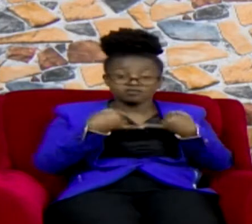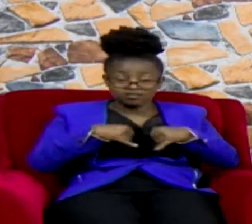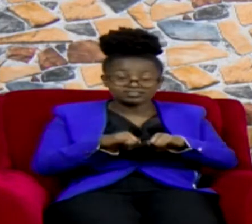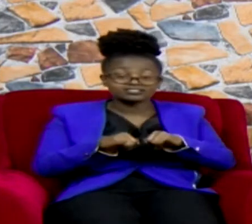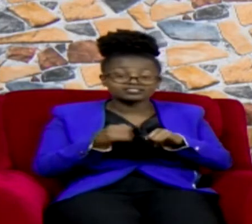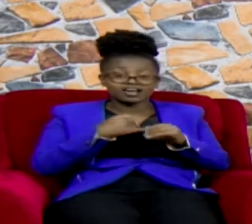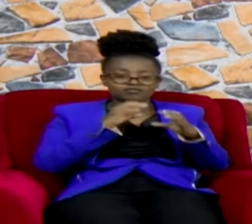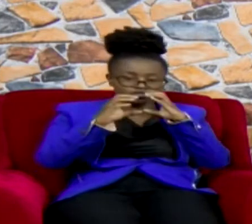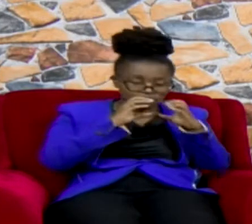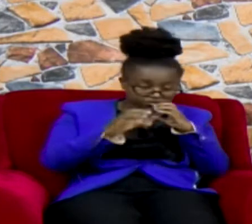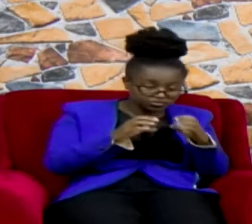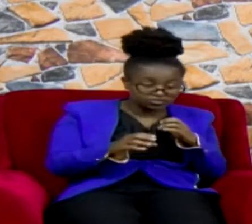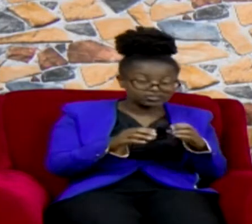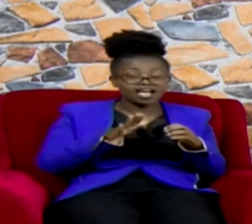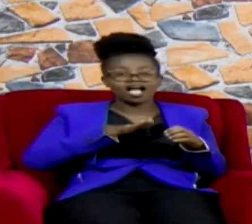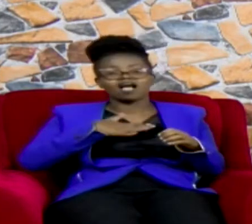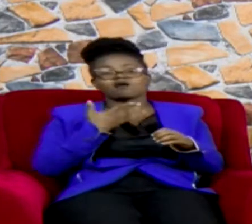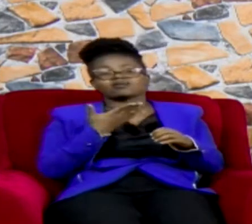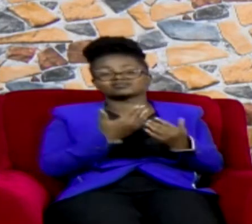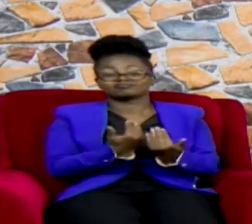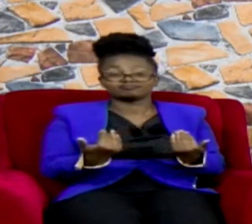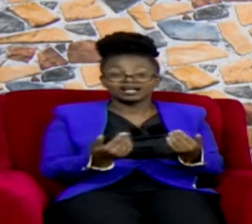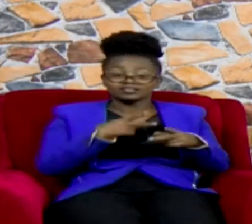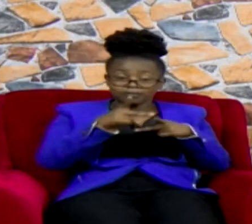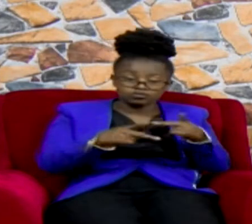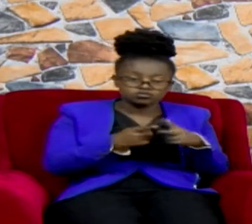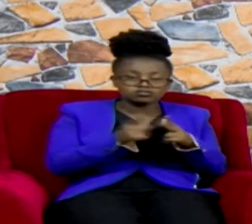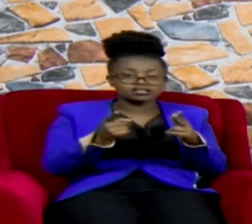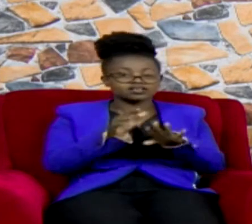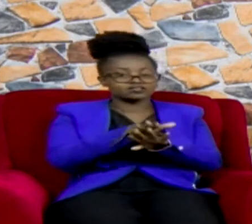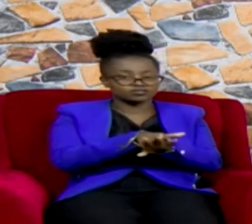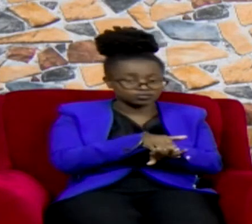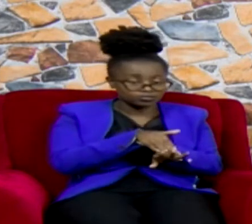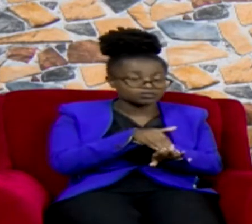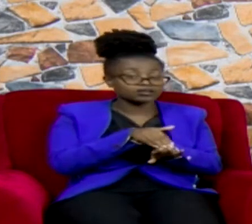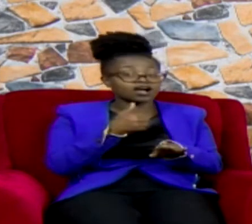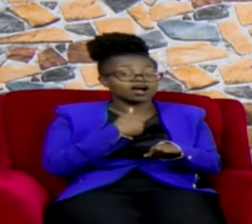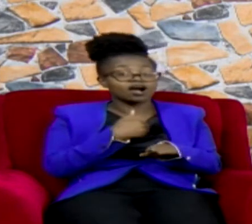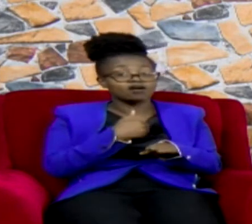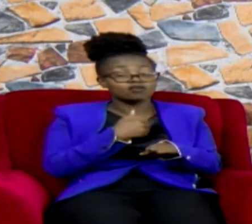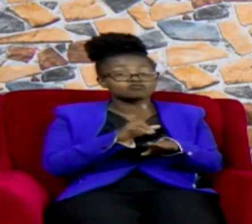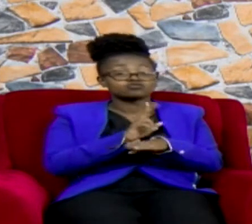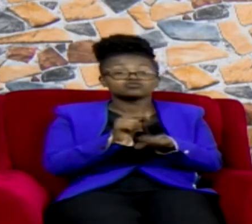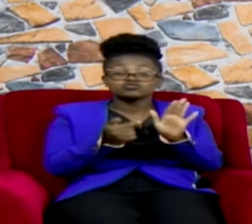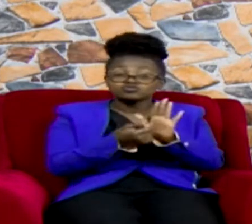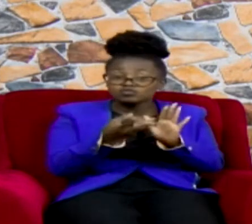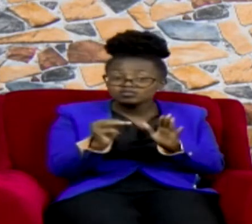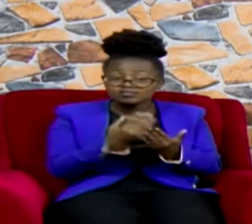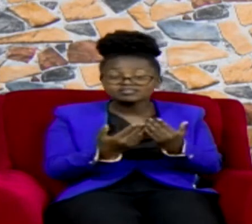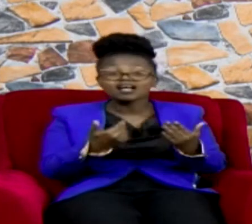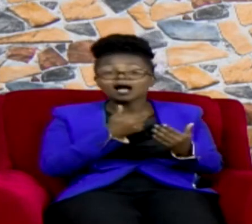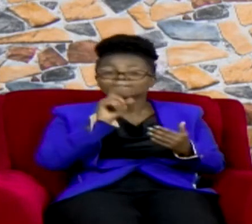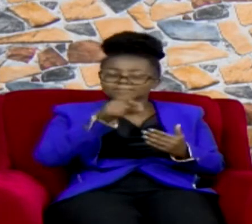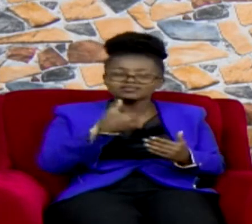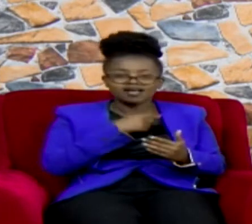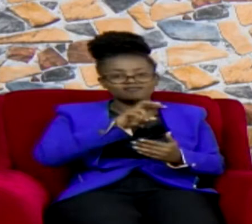and have communication with us and our children. And the process, you start slowly, right? Yes. You start, and you have to show them. The things have to have